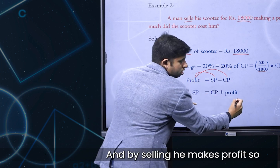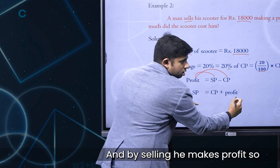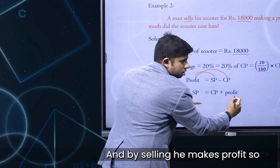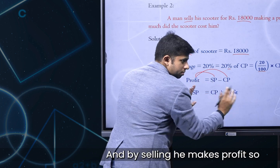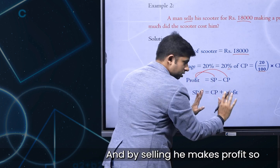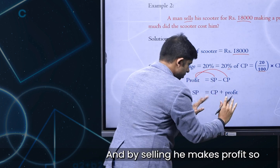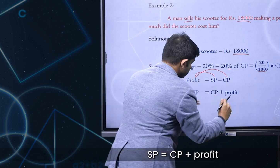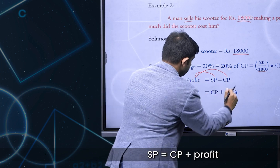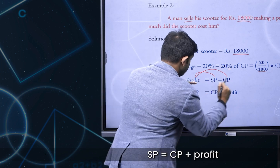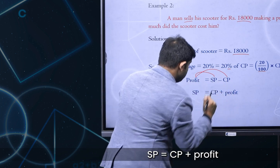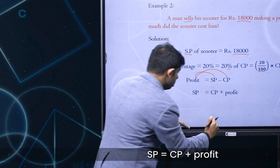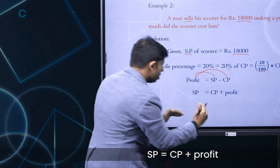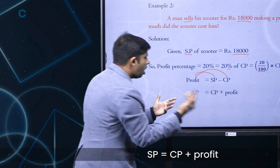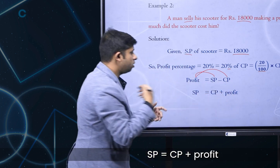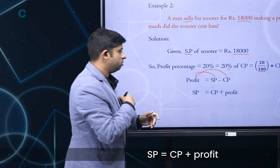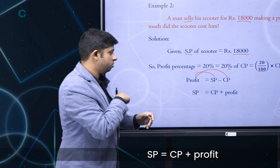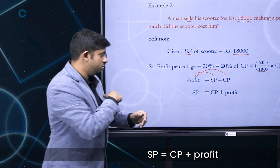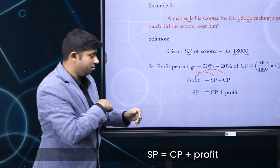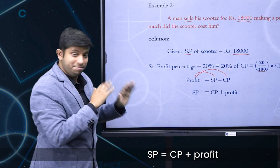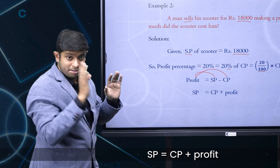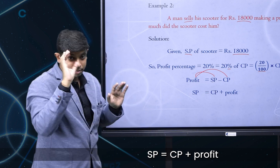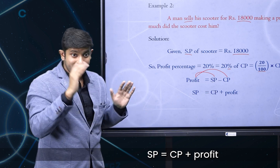So selling price equals to cost price plus profit.